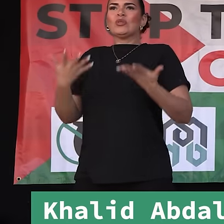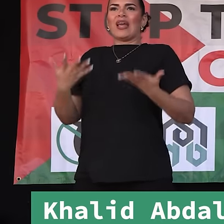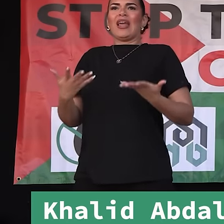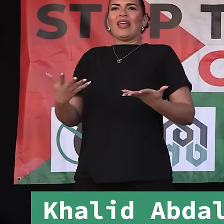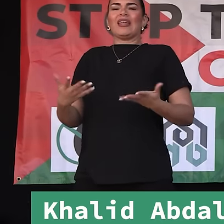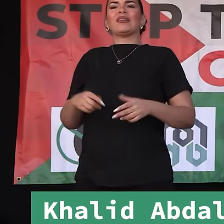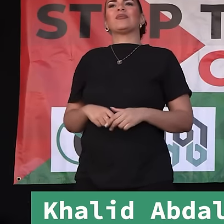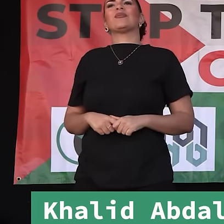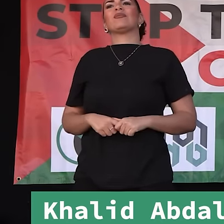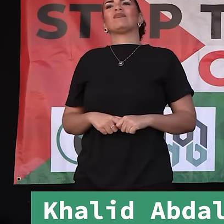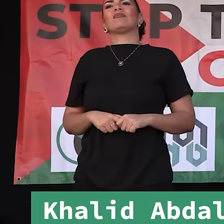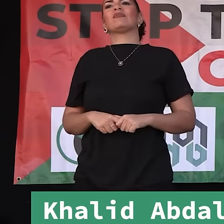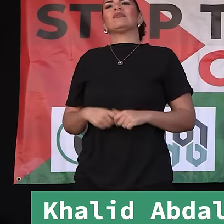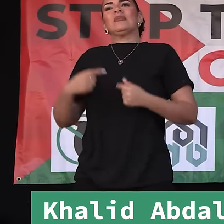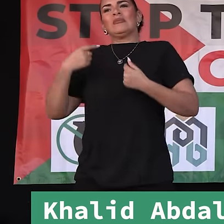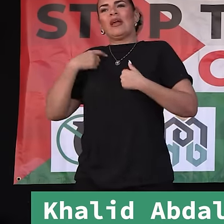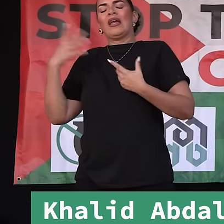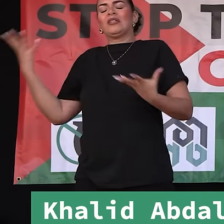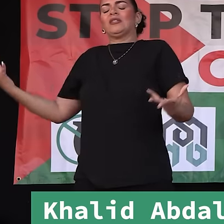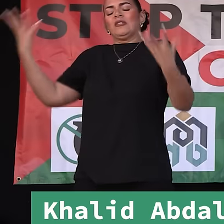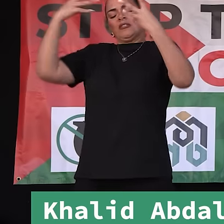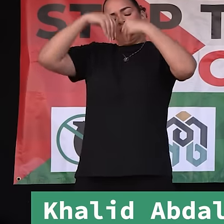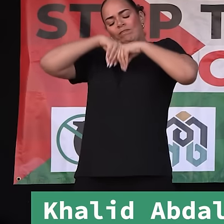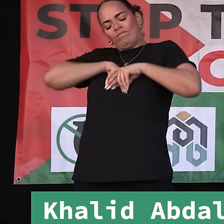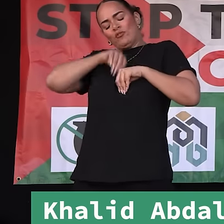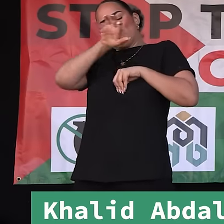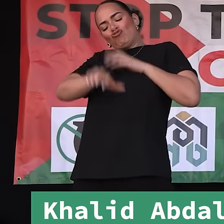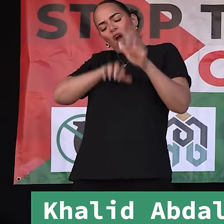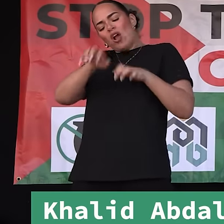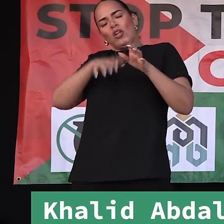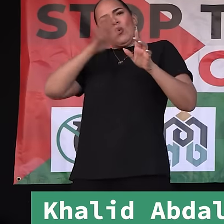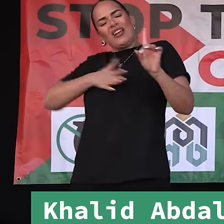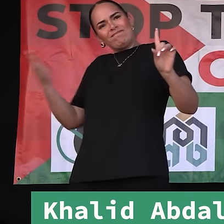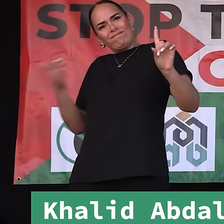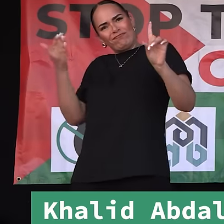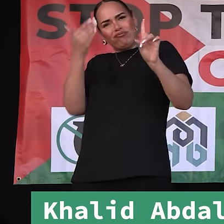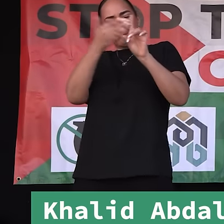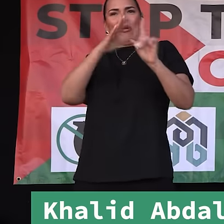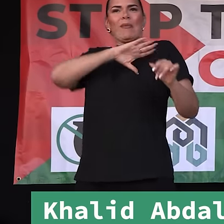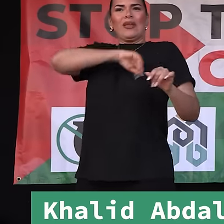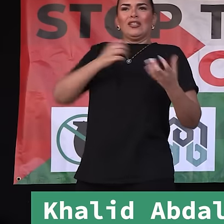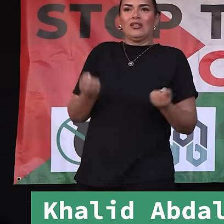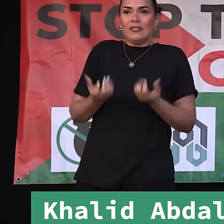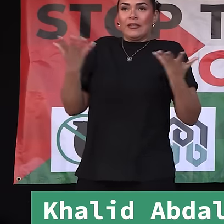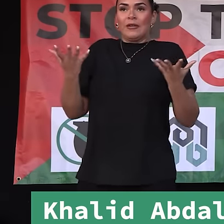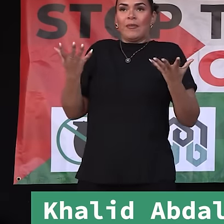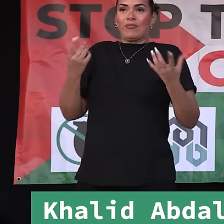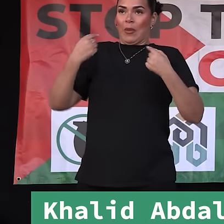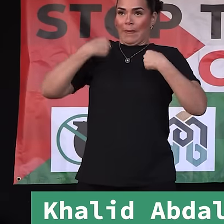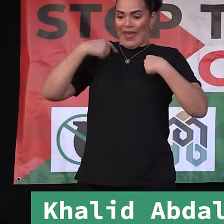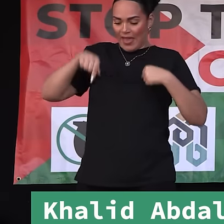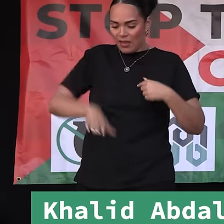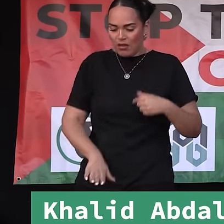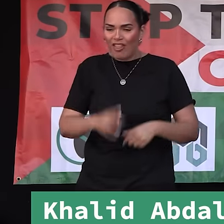inheritor of the struggle for Palestinian liberation. It was on my father's shoulders when I was